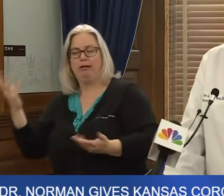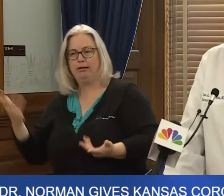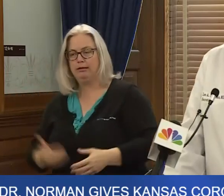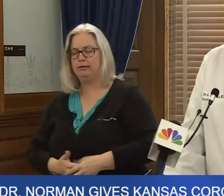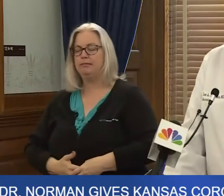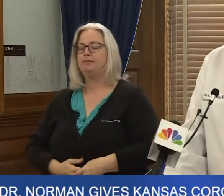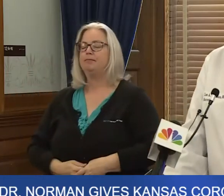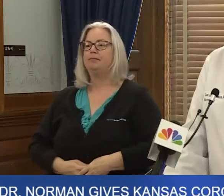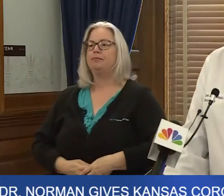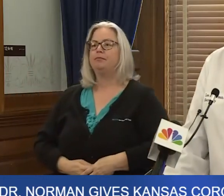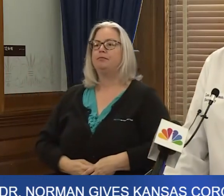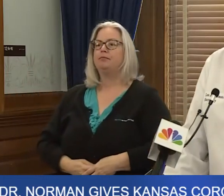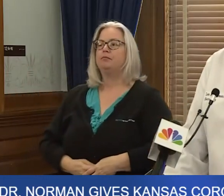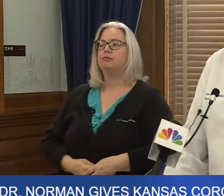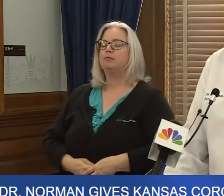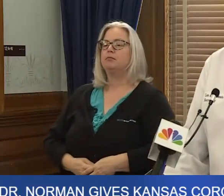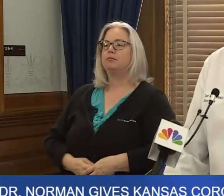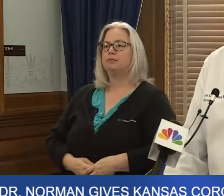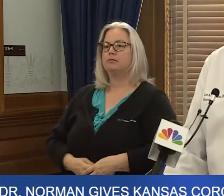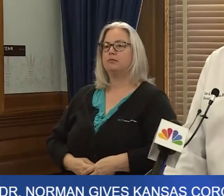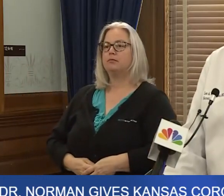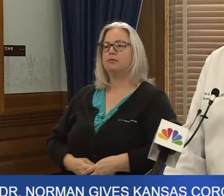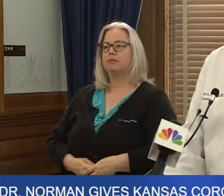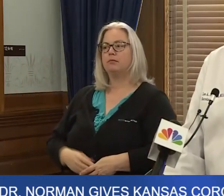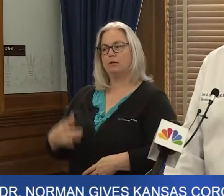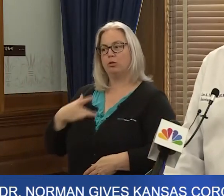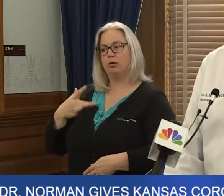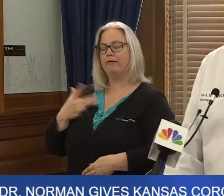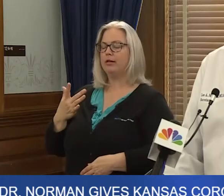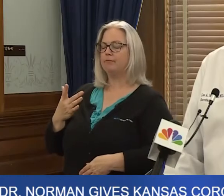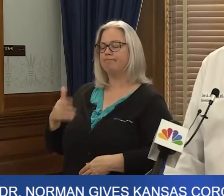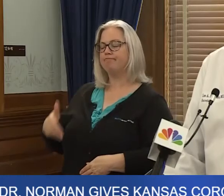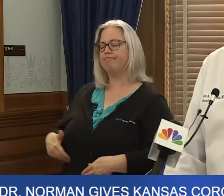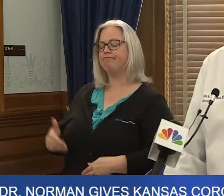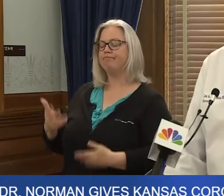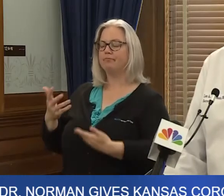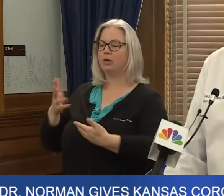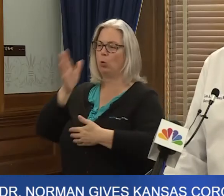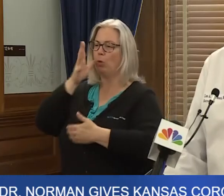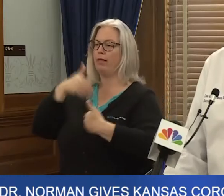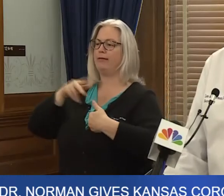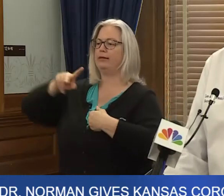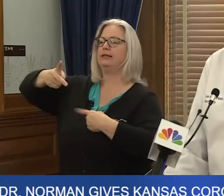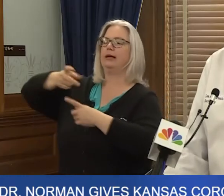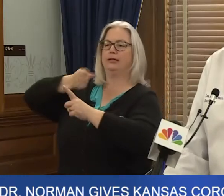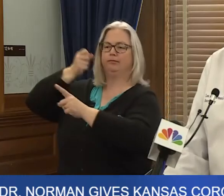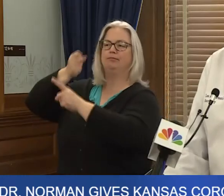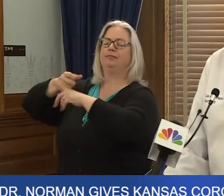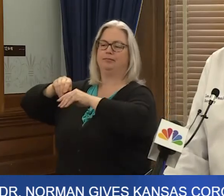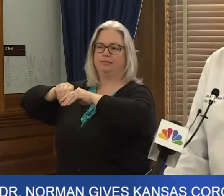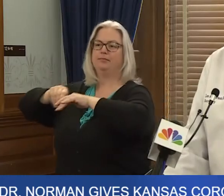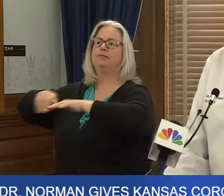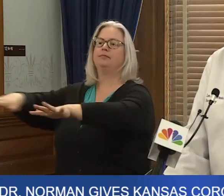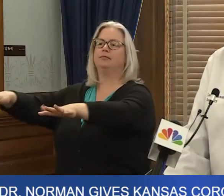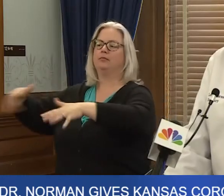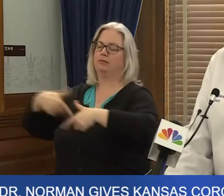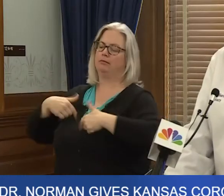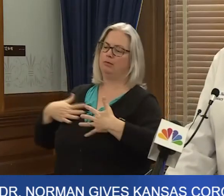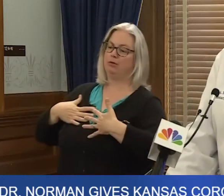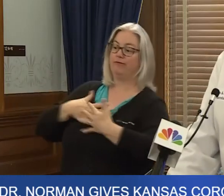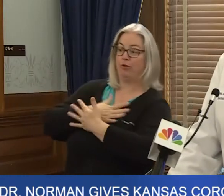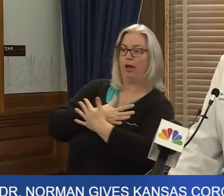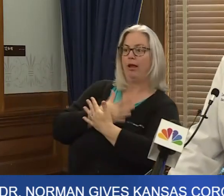appear, although we do feel that there will be a second wave of COVID-19, especially with what I'm afraid will